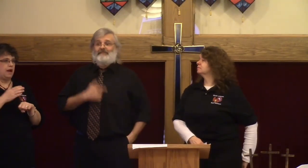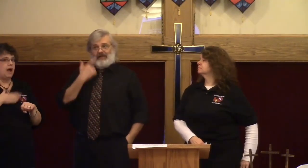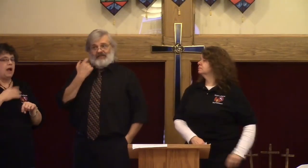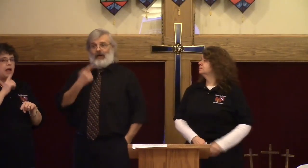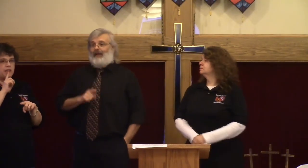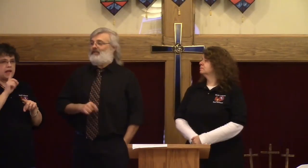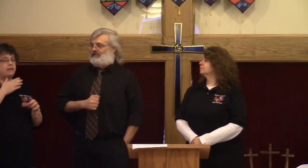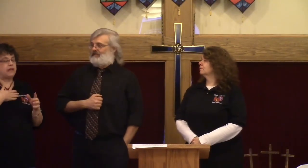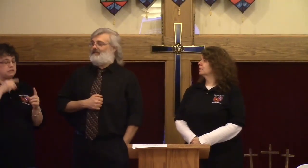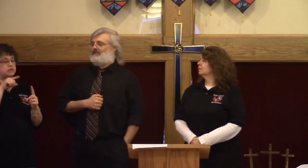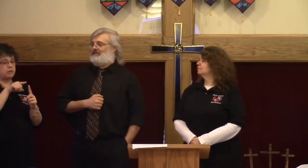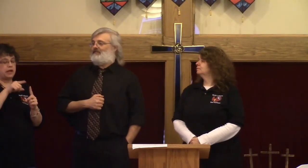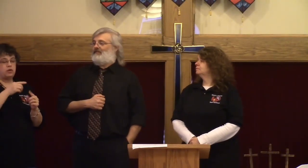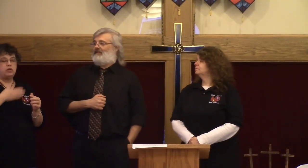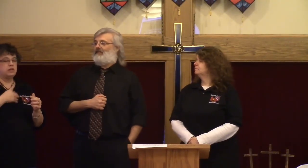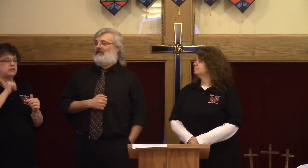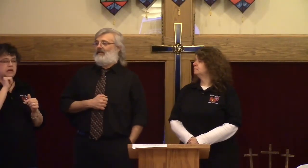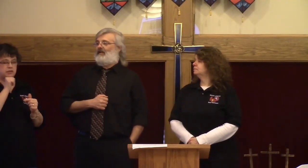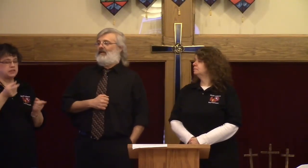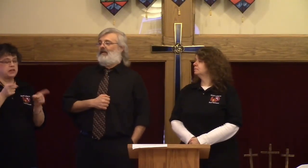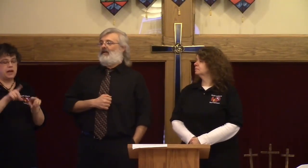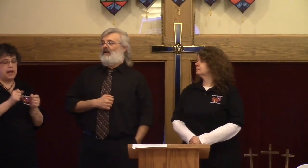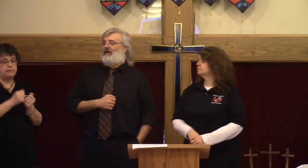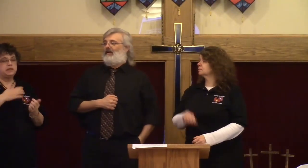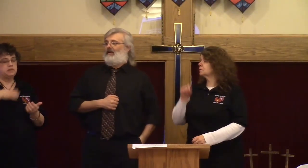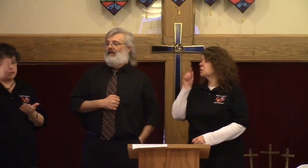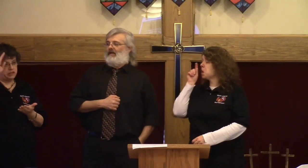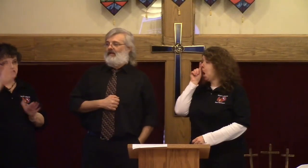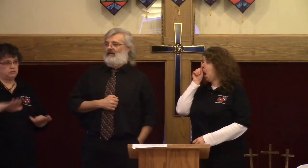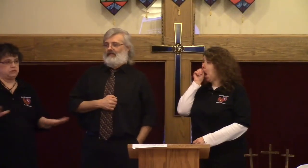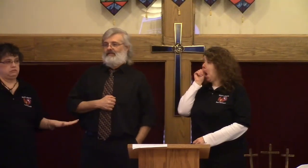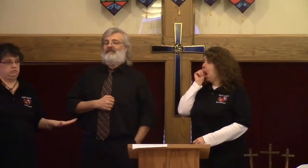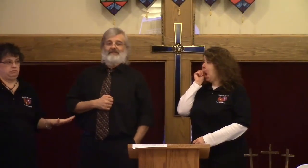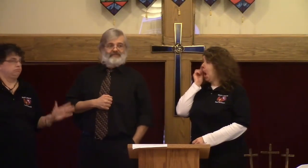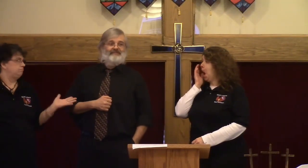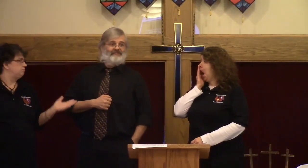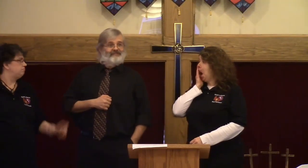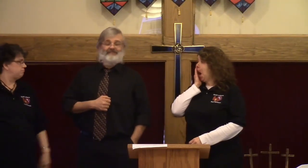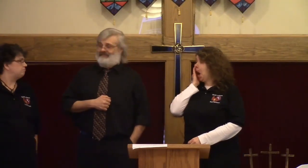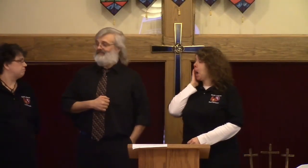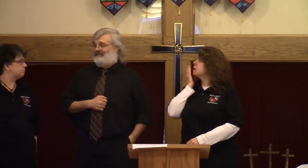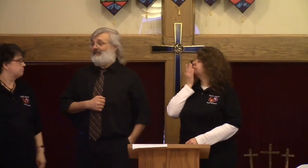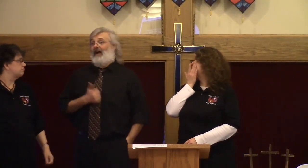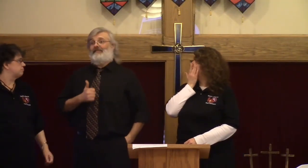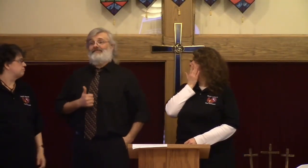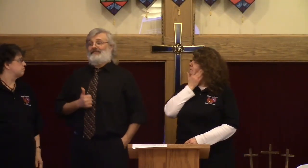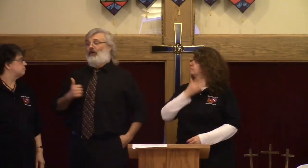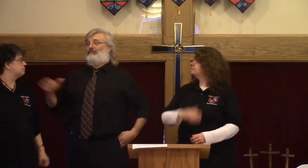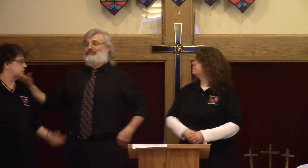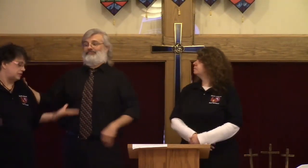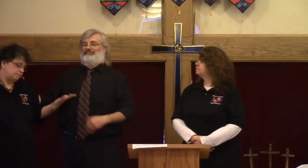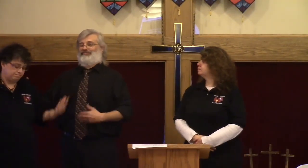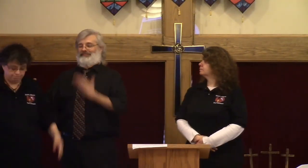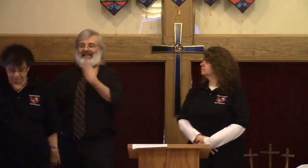Because what and happens? that was my goal, is that wasn't going to happen to my children. Yeah. So.